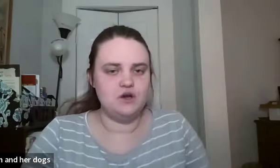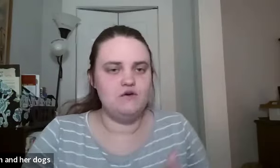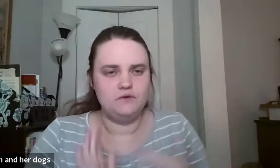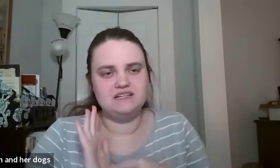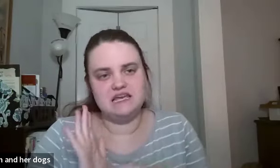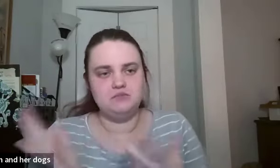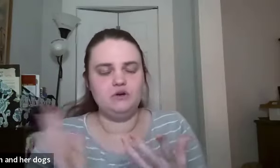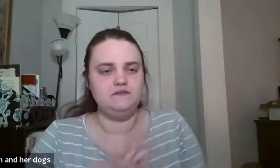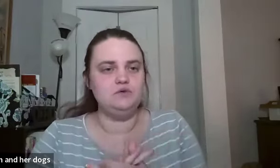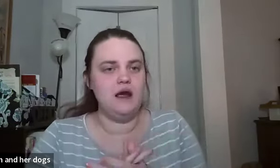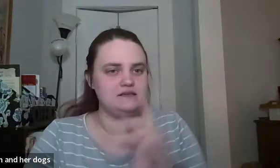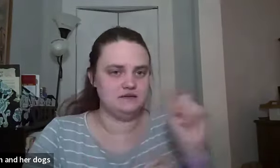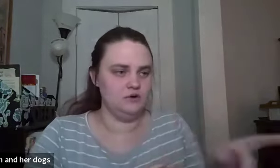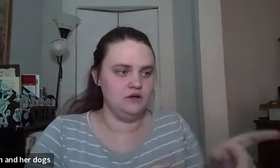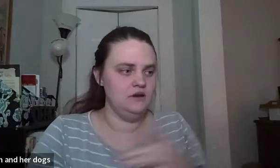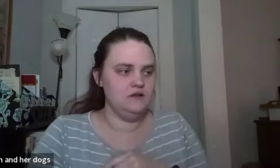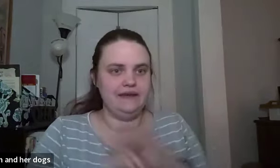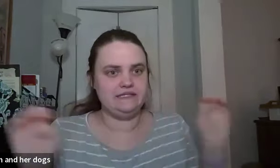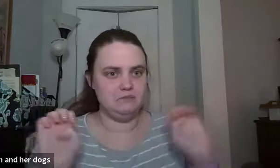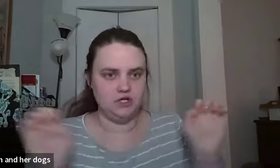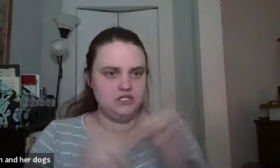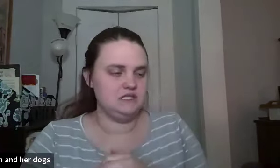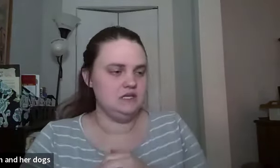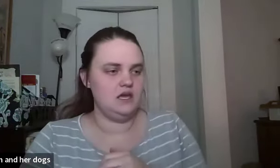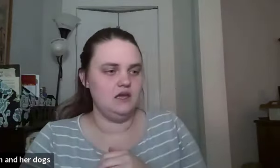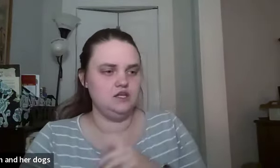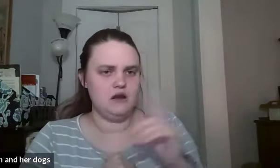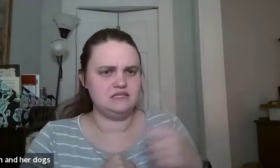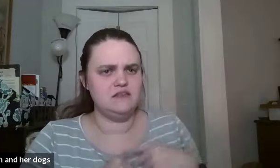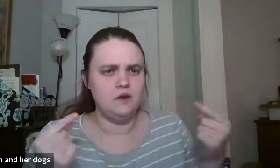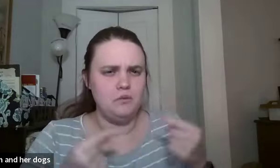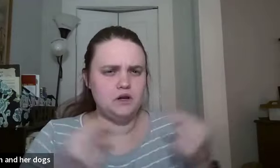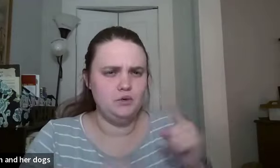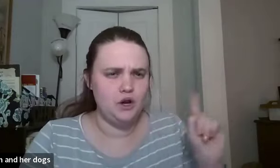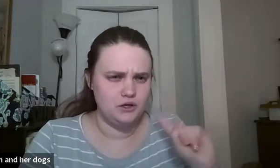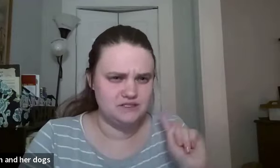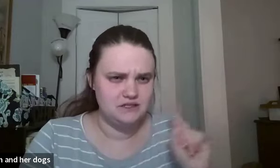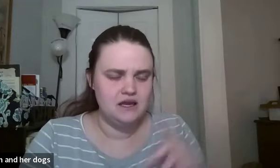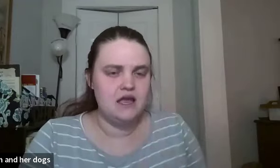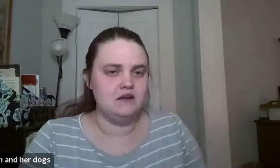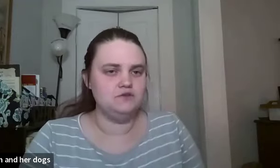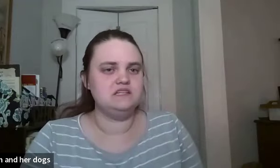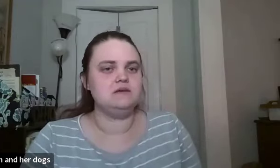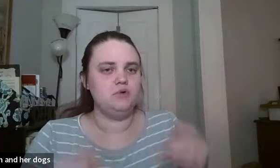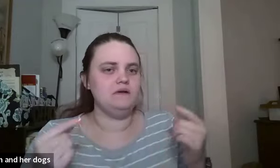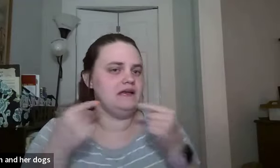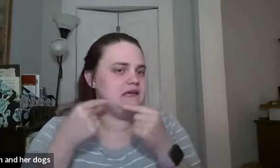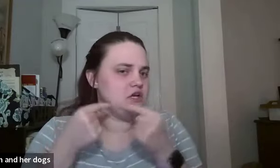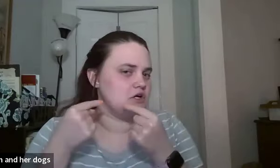So for example, if you ask someone, like it's an emergency, and you're asking them like, where are you hurt? And if you see them point like here